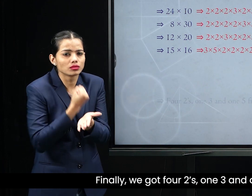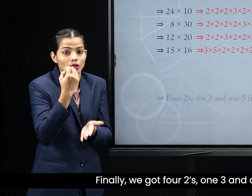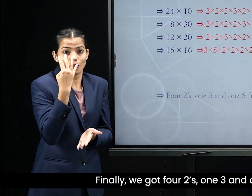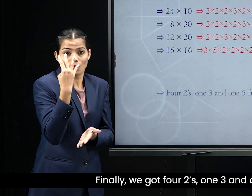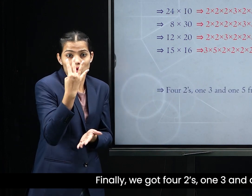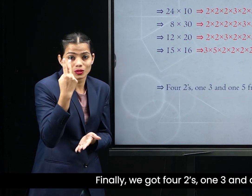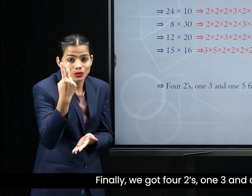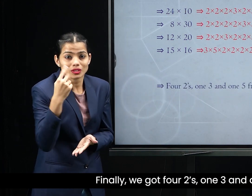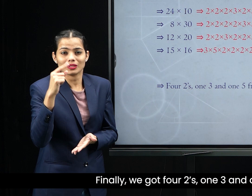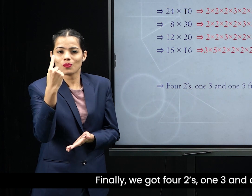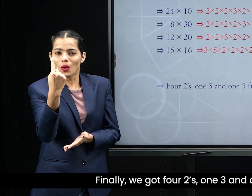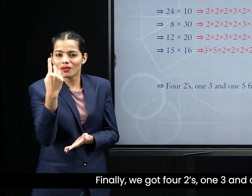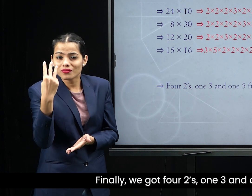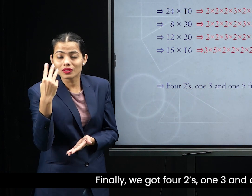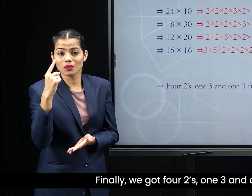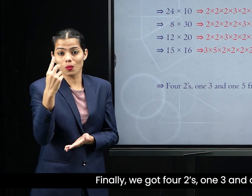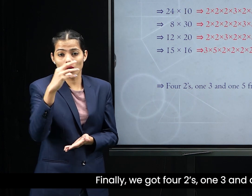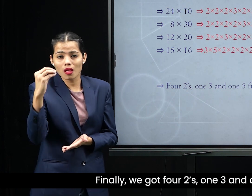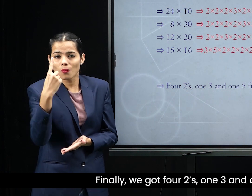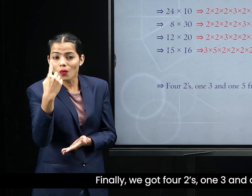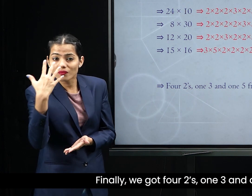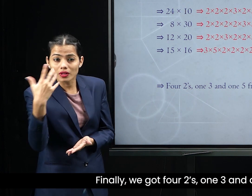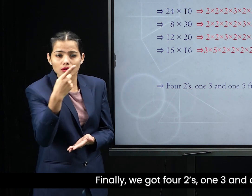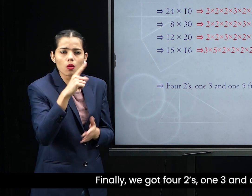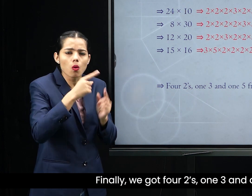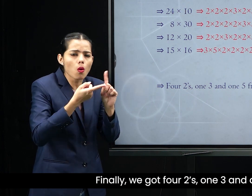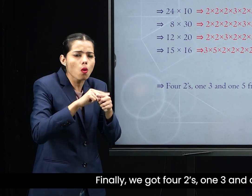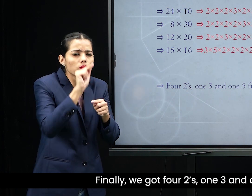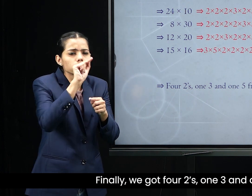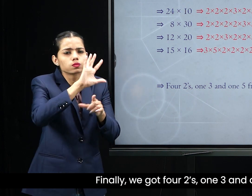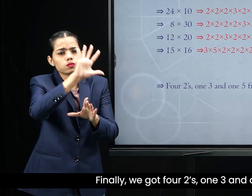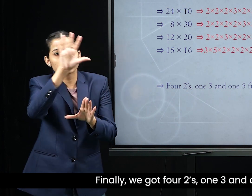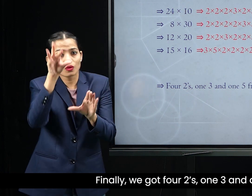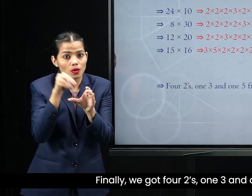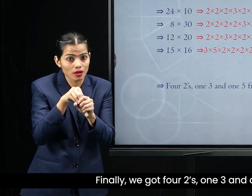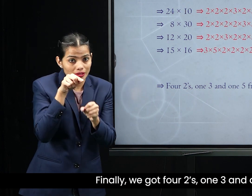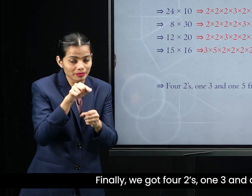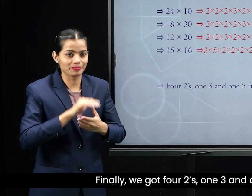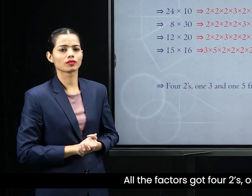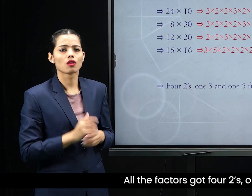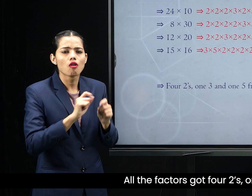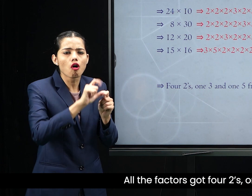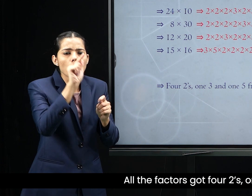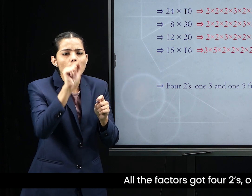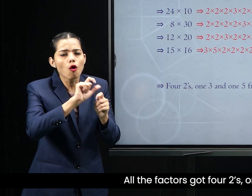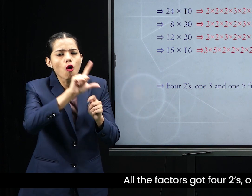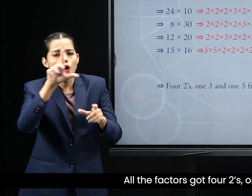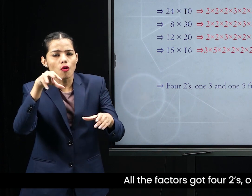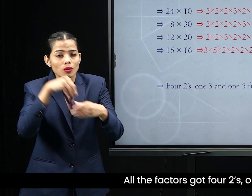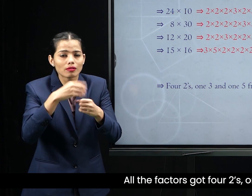got 4 2's, 1 3 and 1 5 from all factors. All the factors got